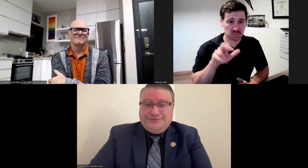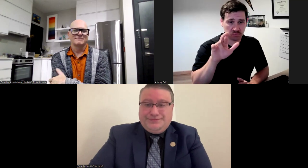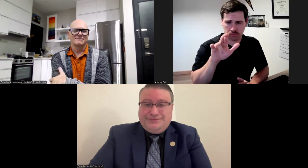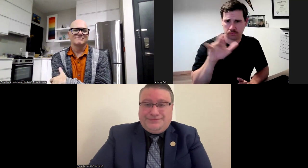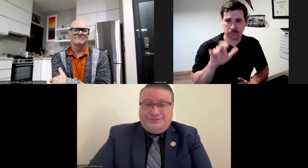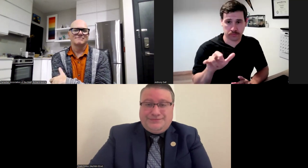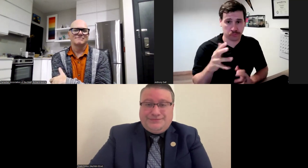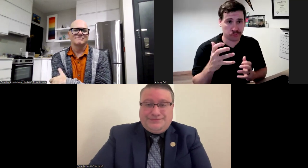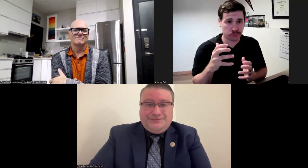with DCS.